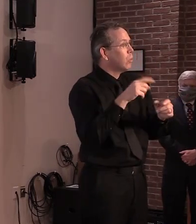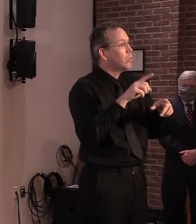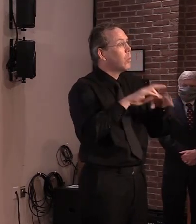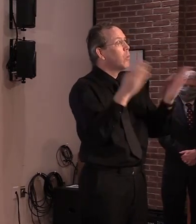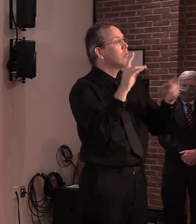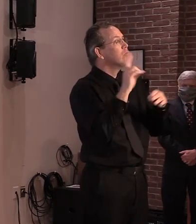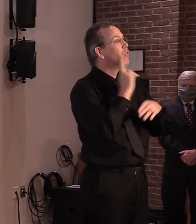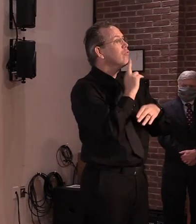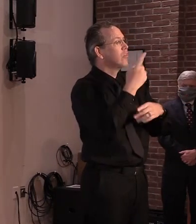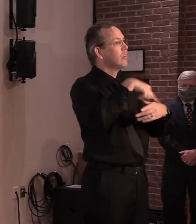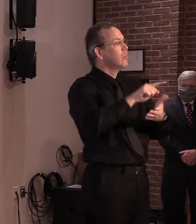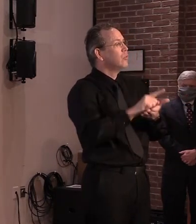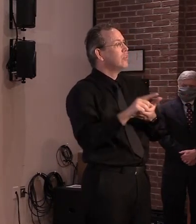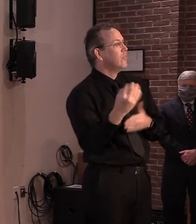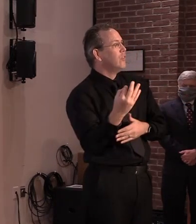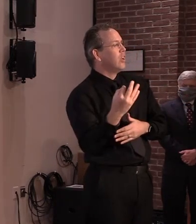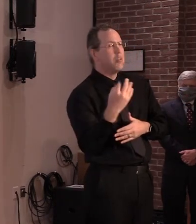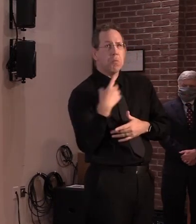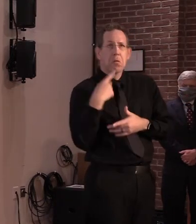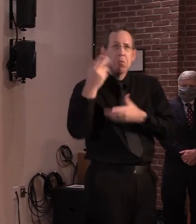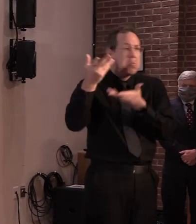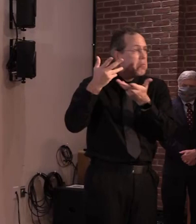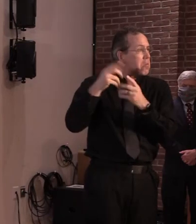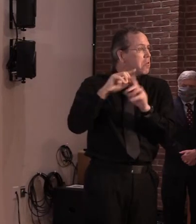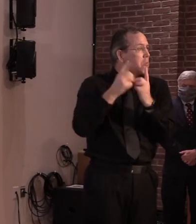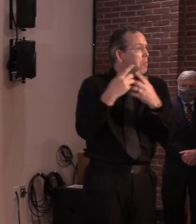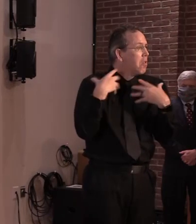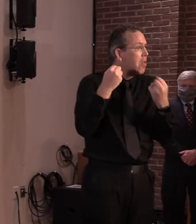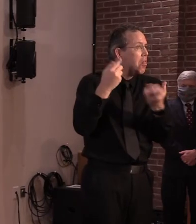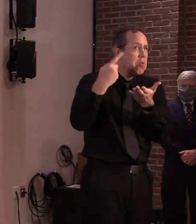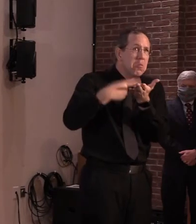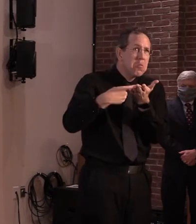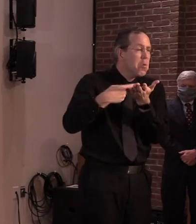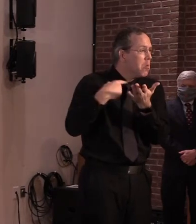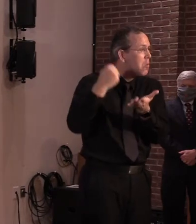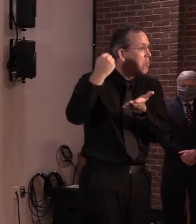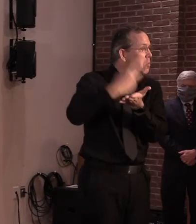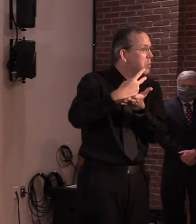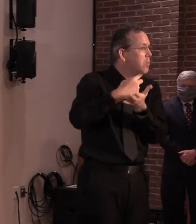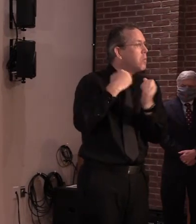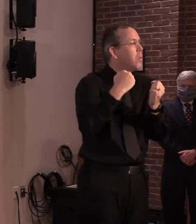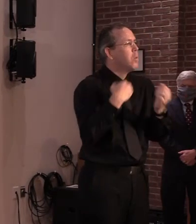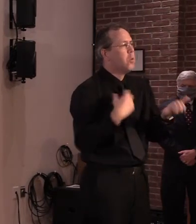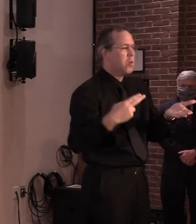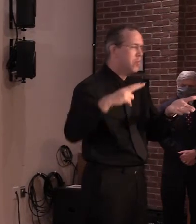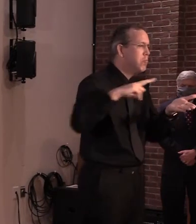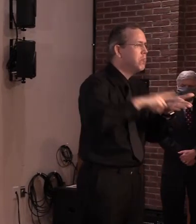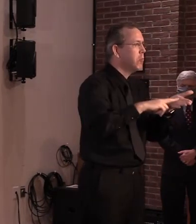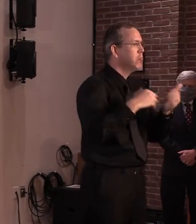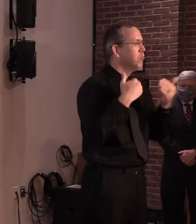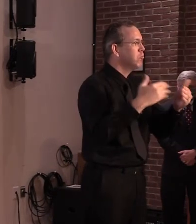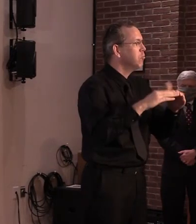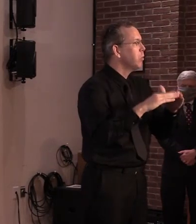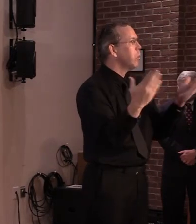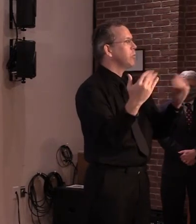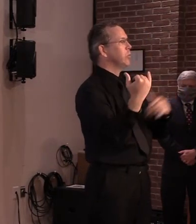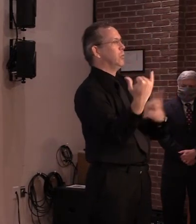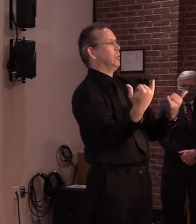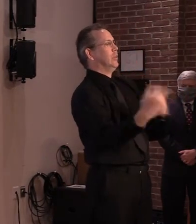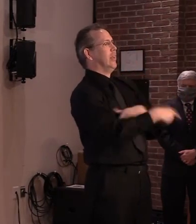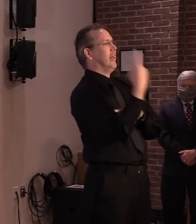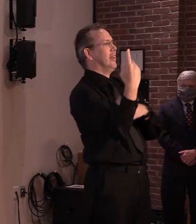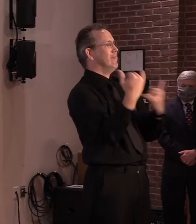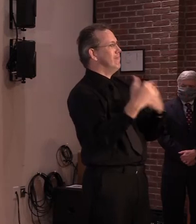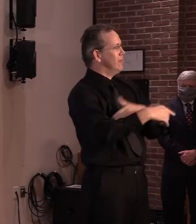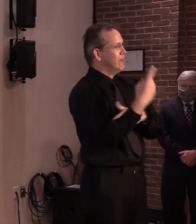order this morning making this effective today instead of a week from today. Now, we understand it won't be